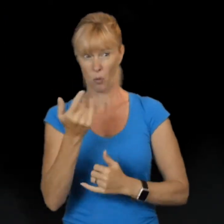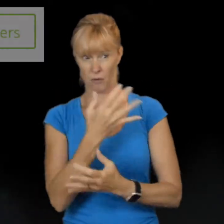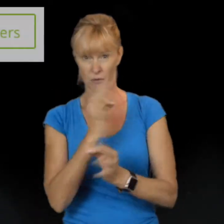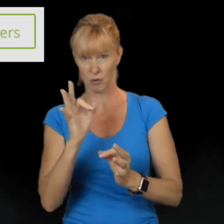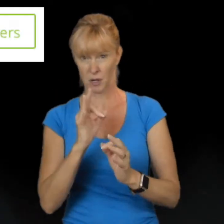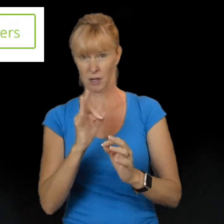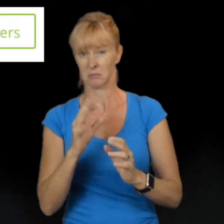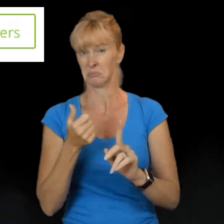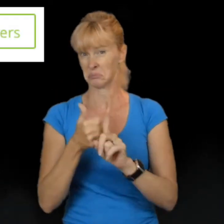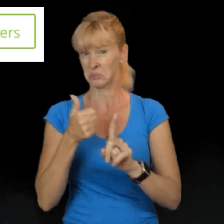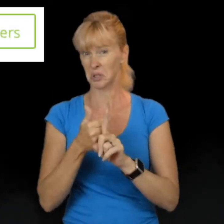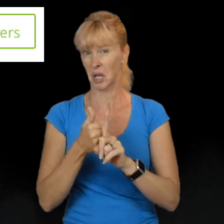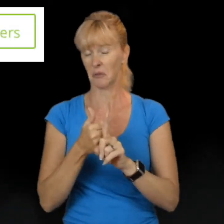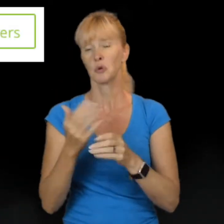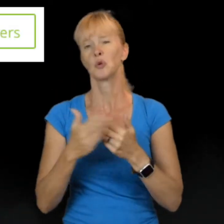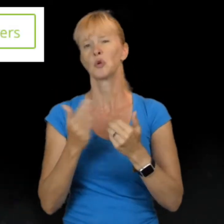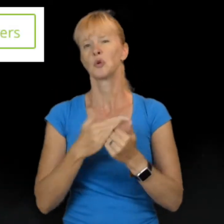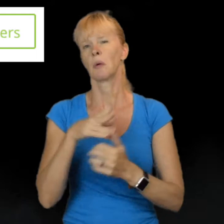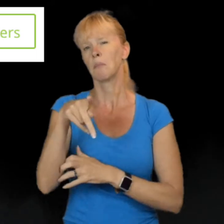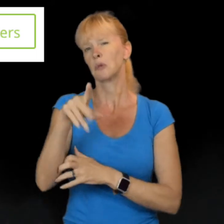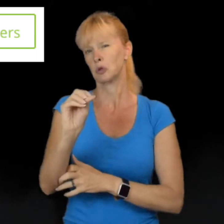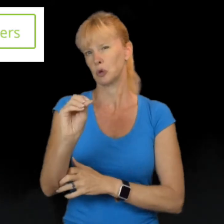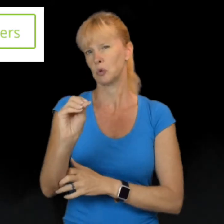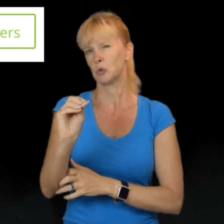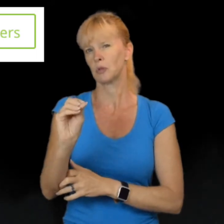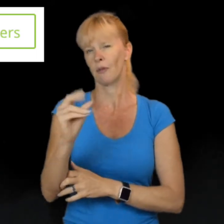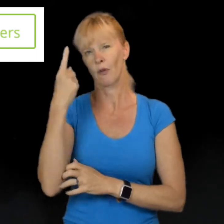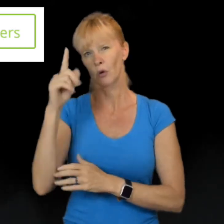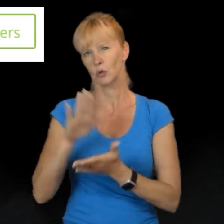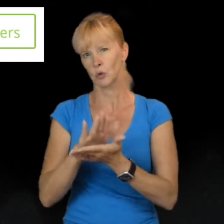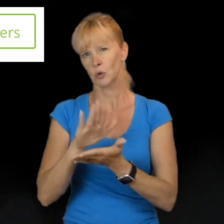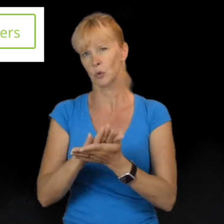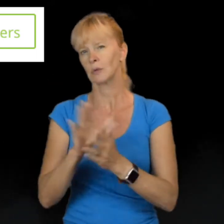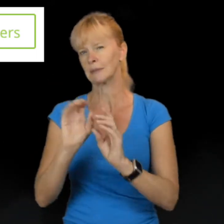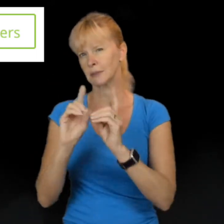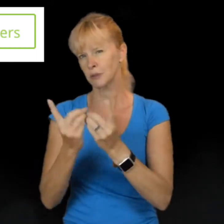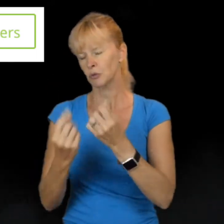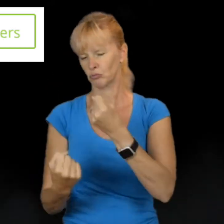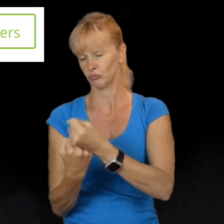personally, use our easy access purchase orders for your school or district to sponsor you.